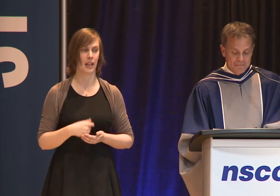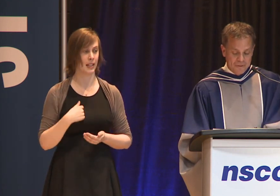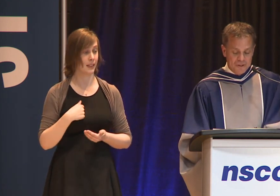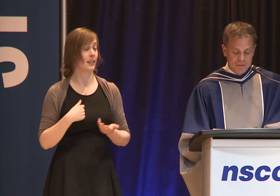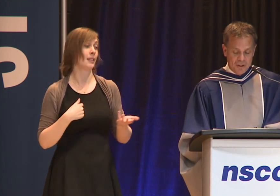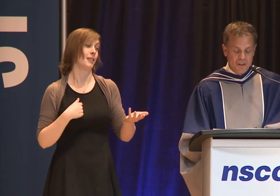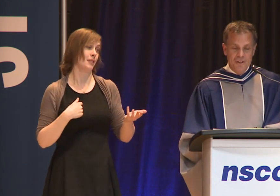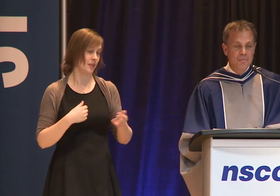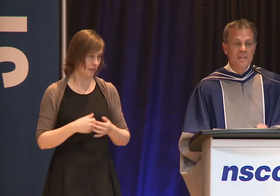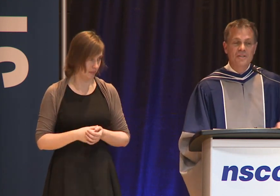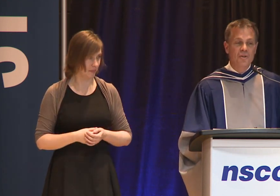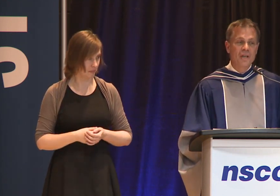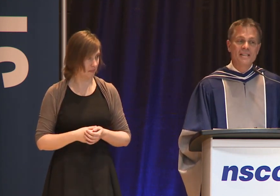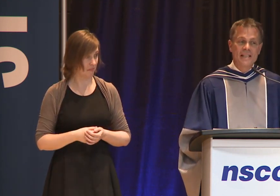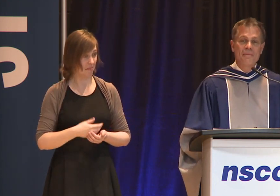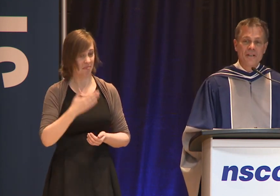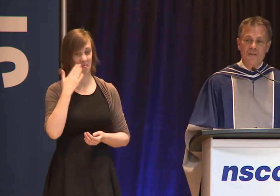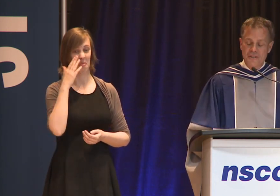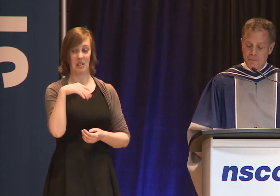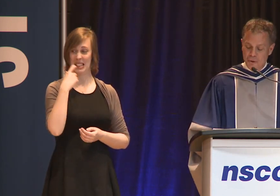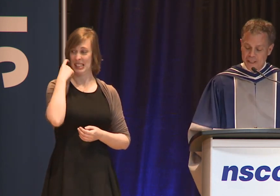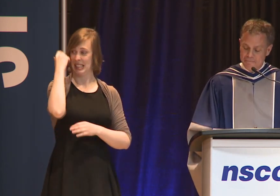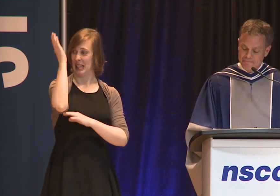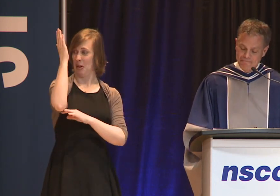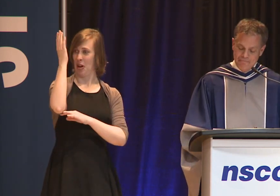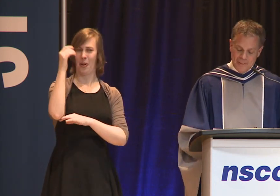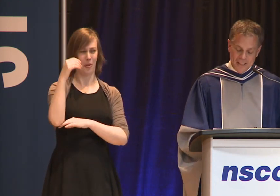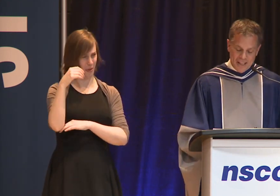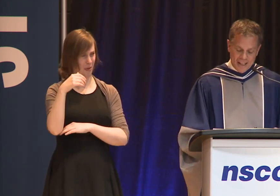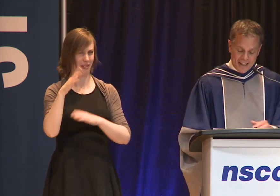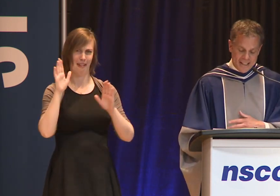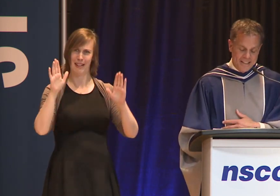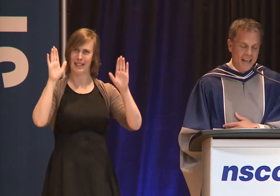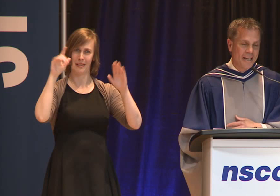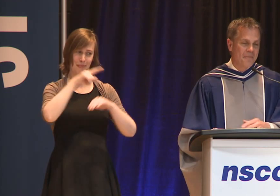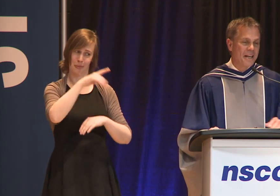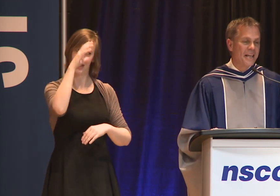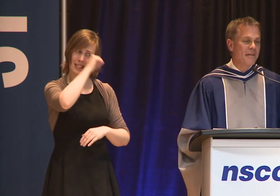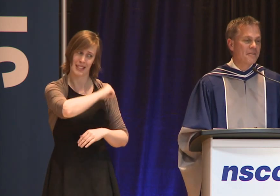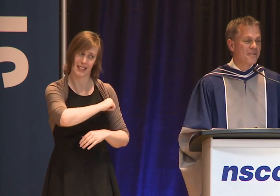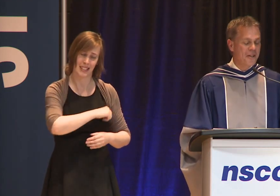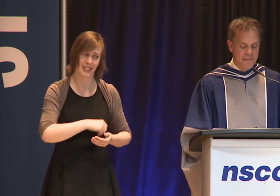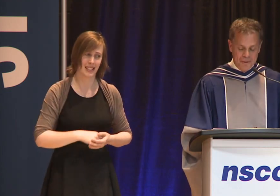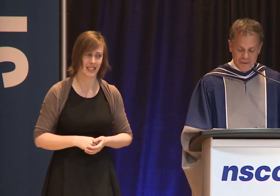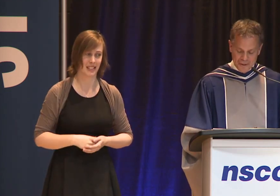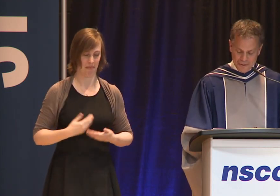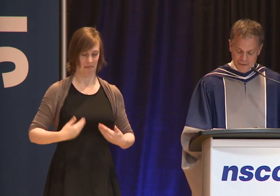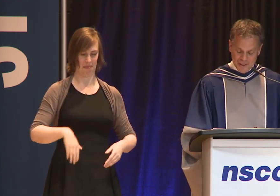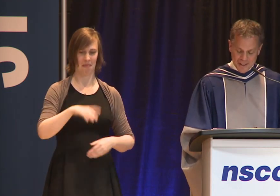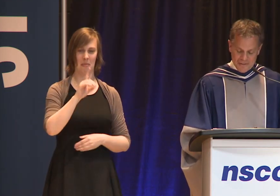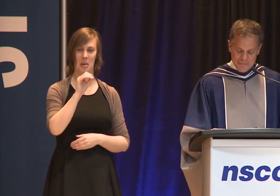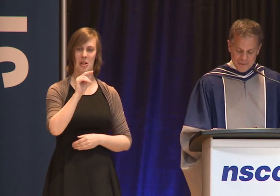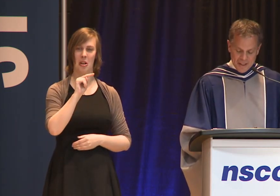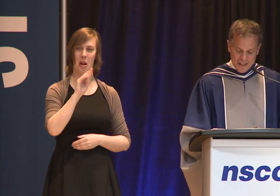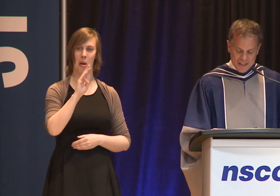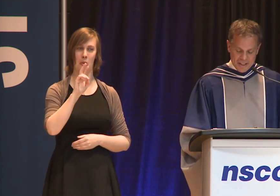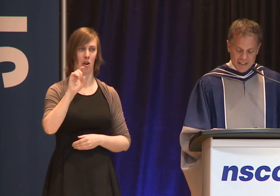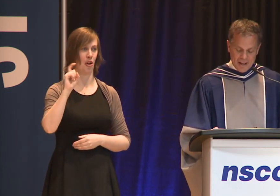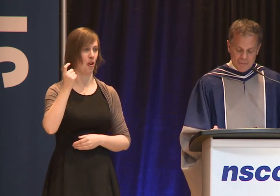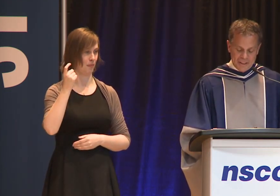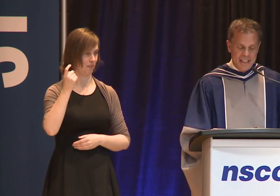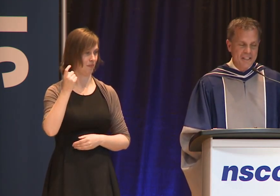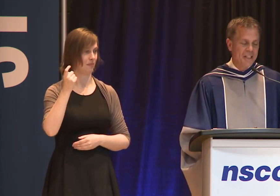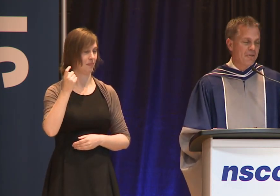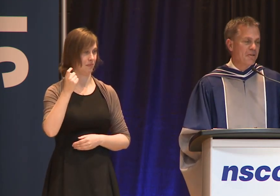well, first of all, you missed a great seminar this morning. I said, my name is Dawn Bureau. And